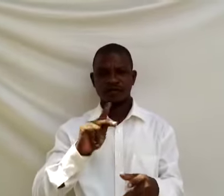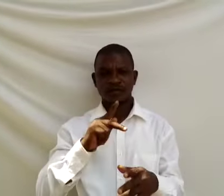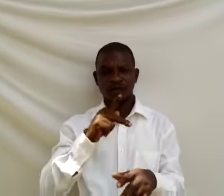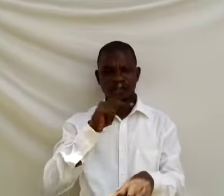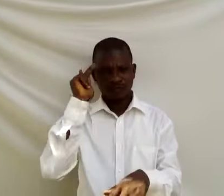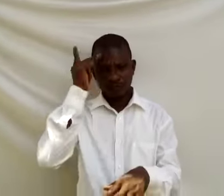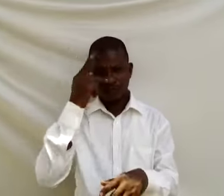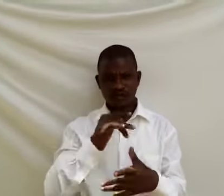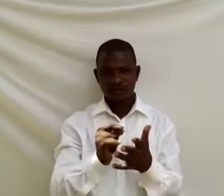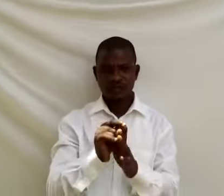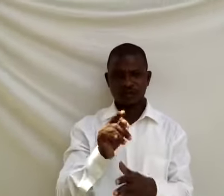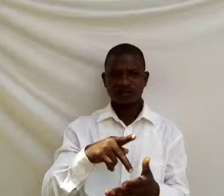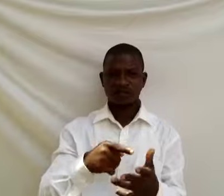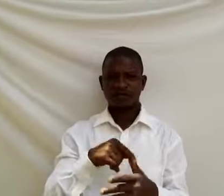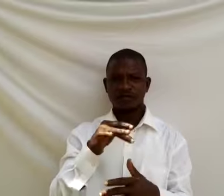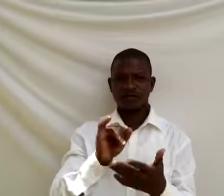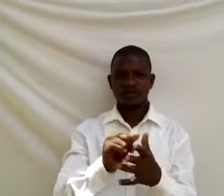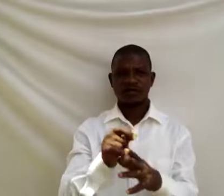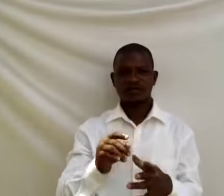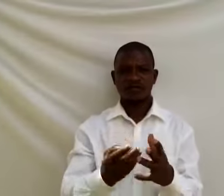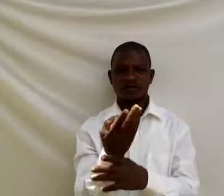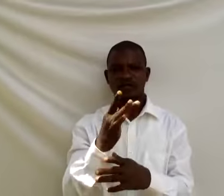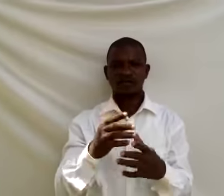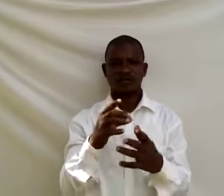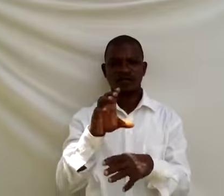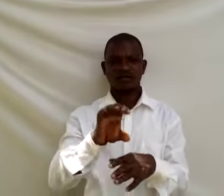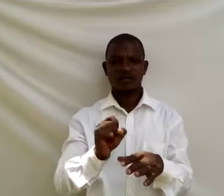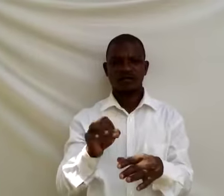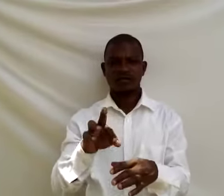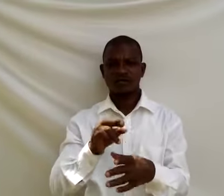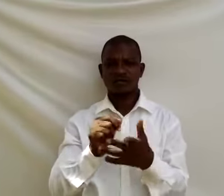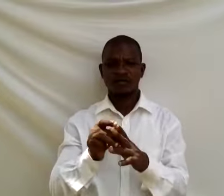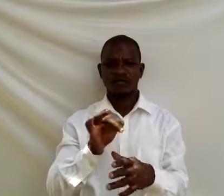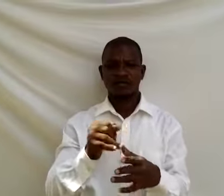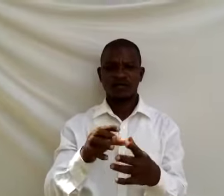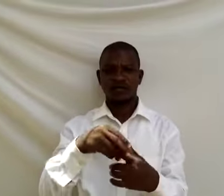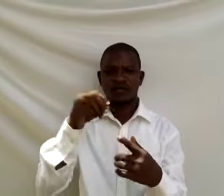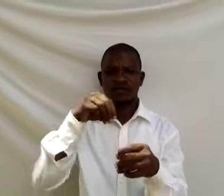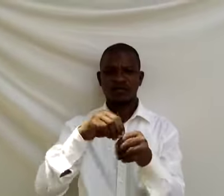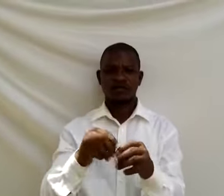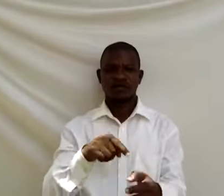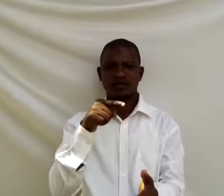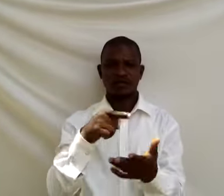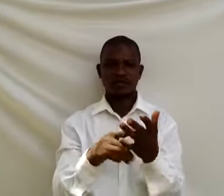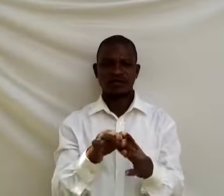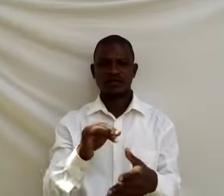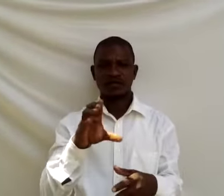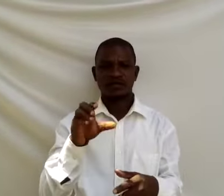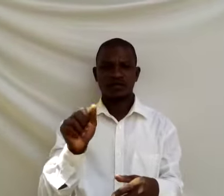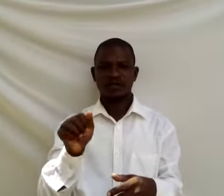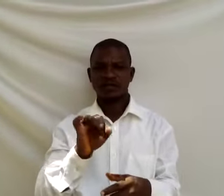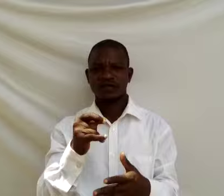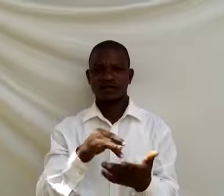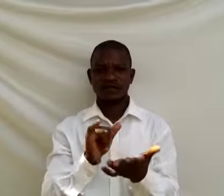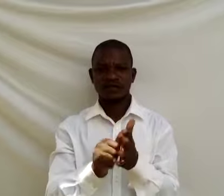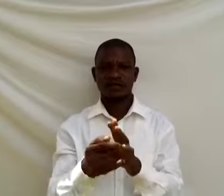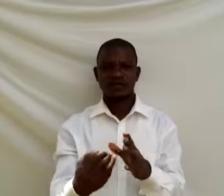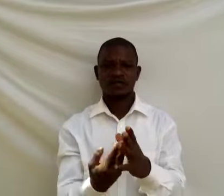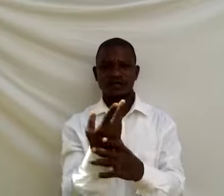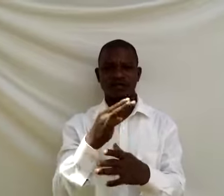similar to growing a crop on a farmland, except in this case, it is microorganisms growing in a petri dish